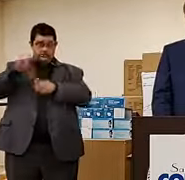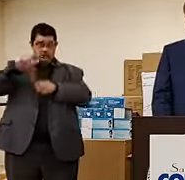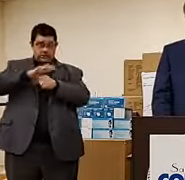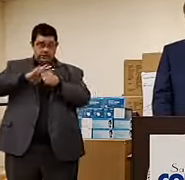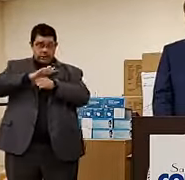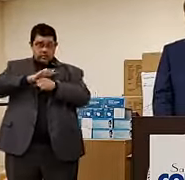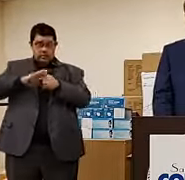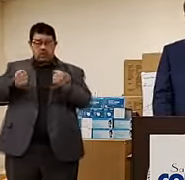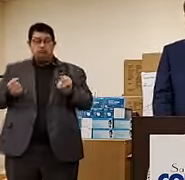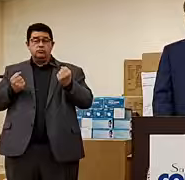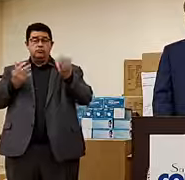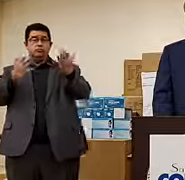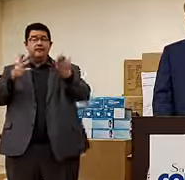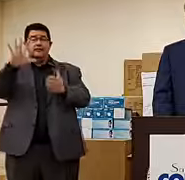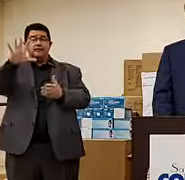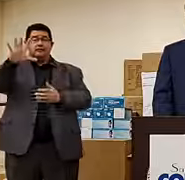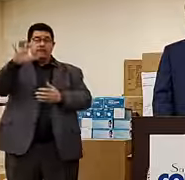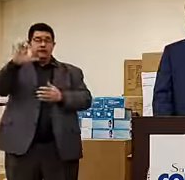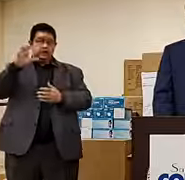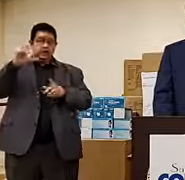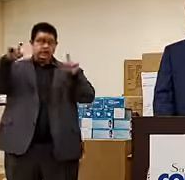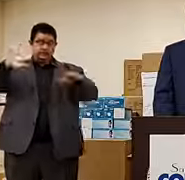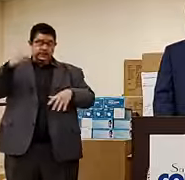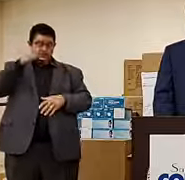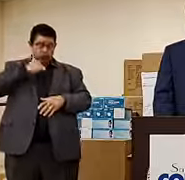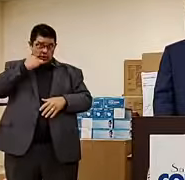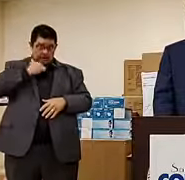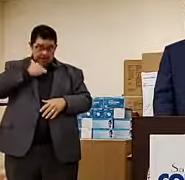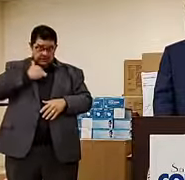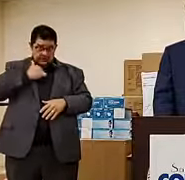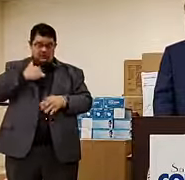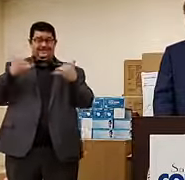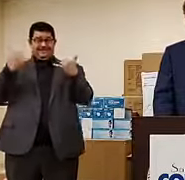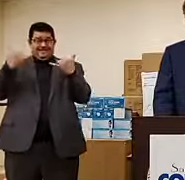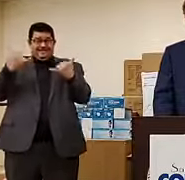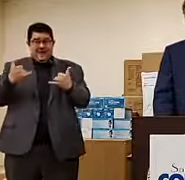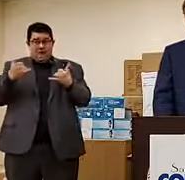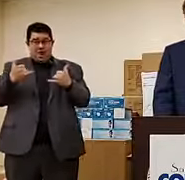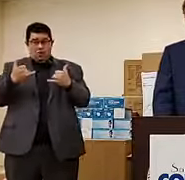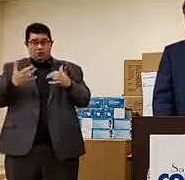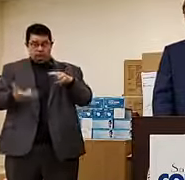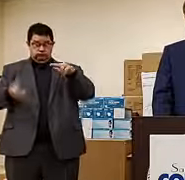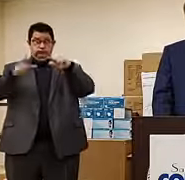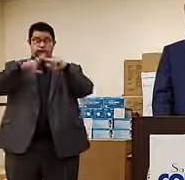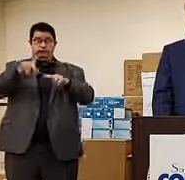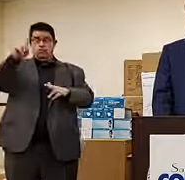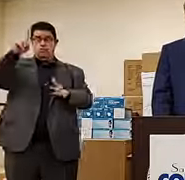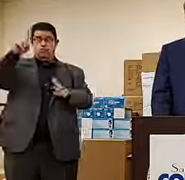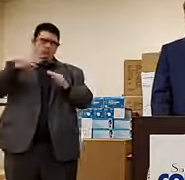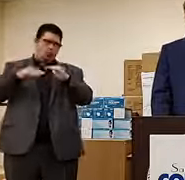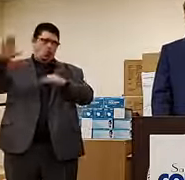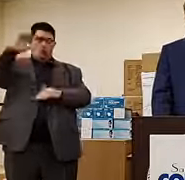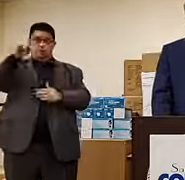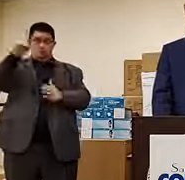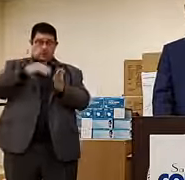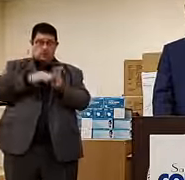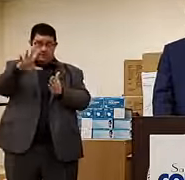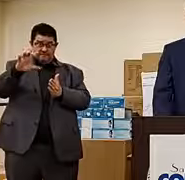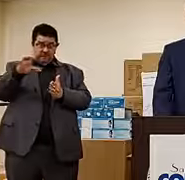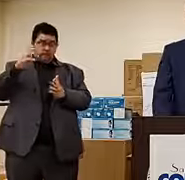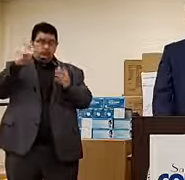provided initially 500 tests per day, but now are up to 1,500 tests over 1,500 tests